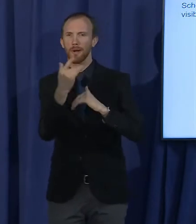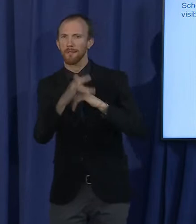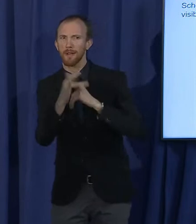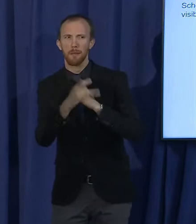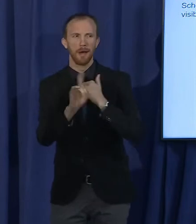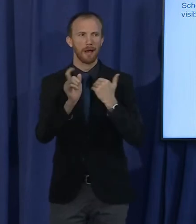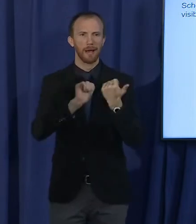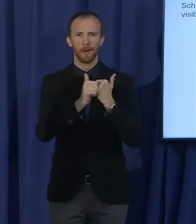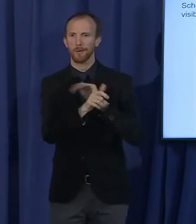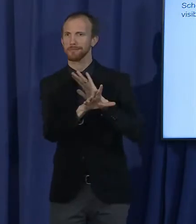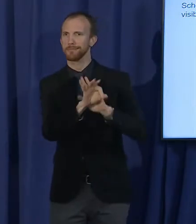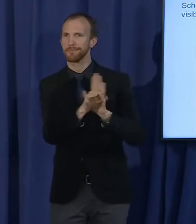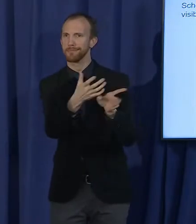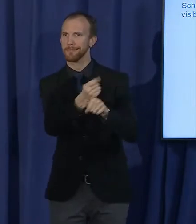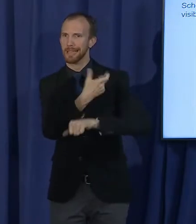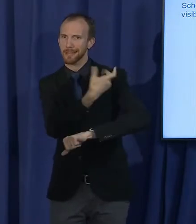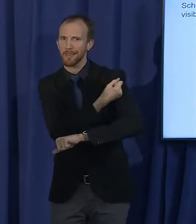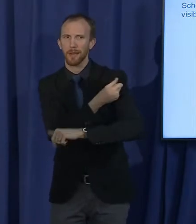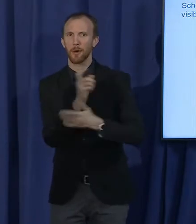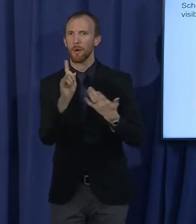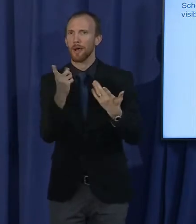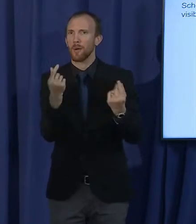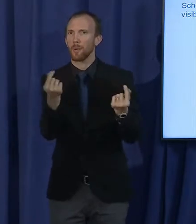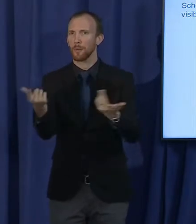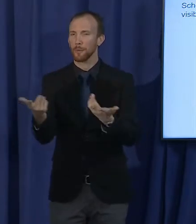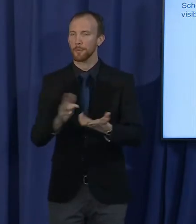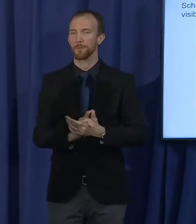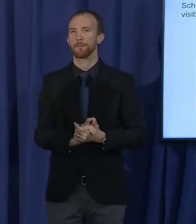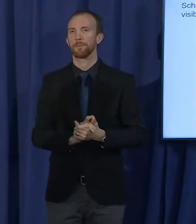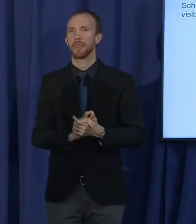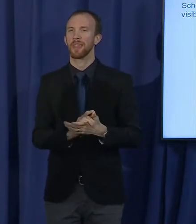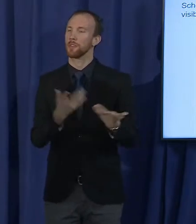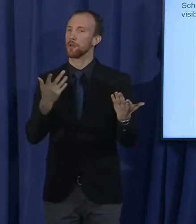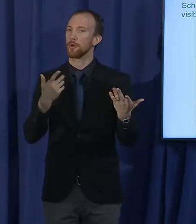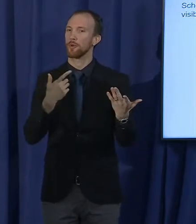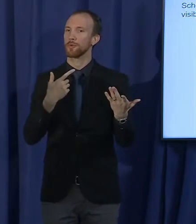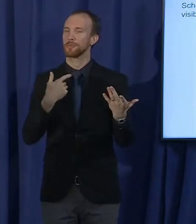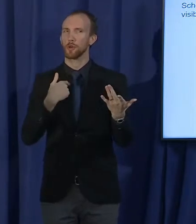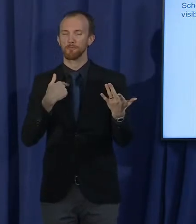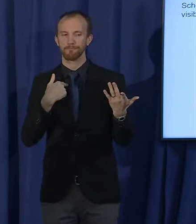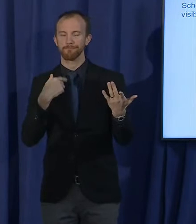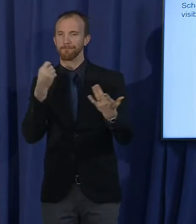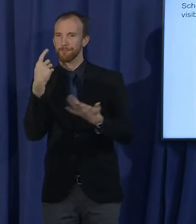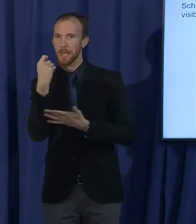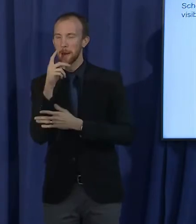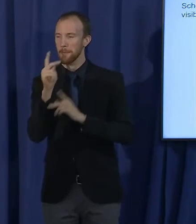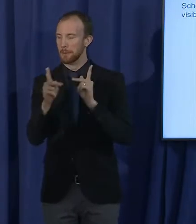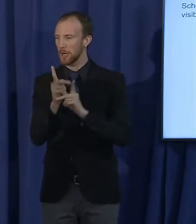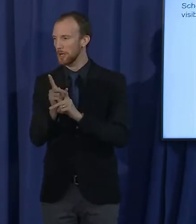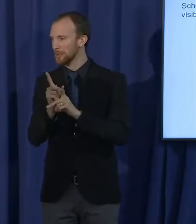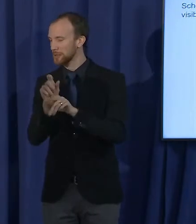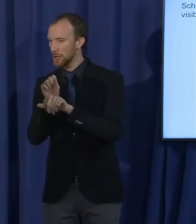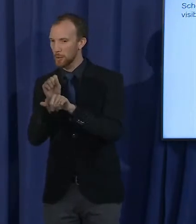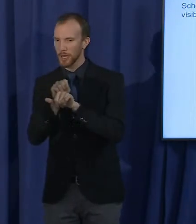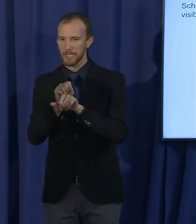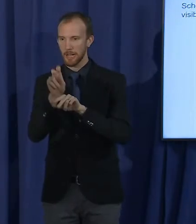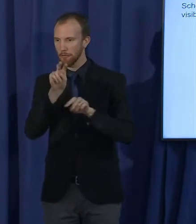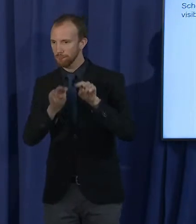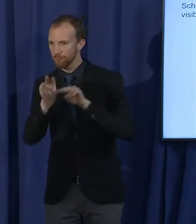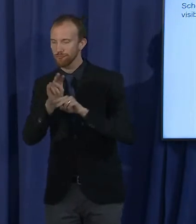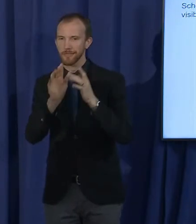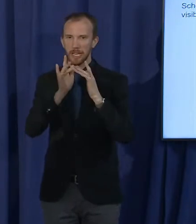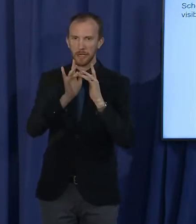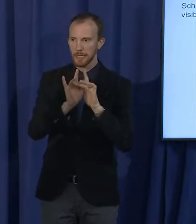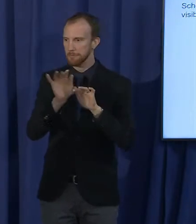across the country at large. And what this looks like is people spending hours checking different websites, making phone calls, in some